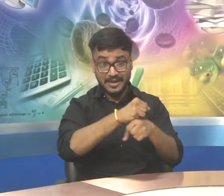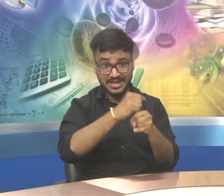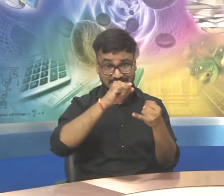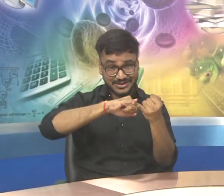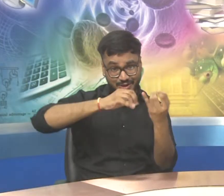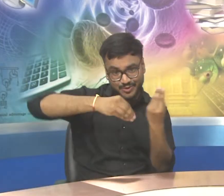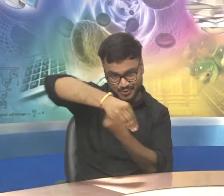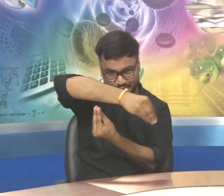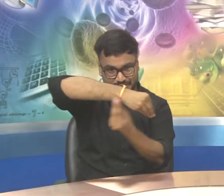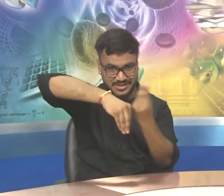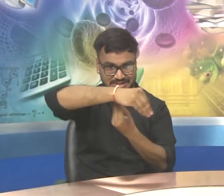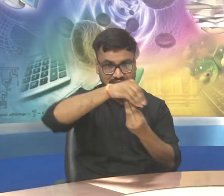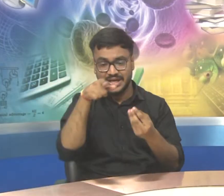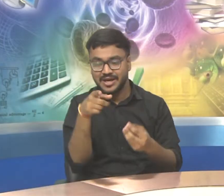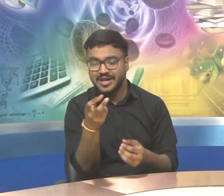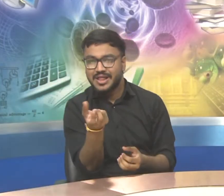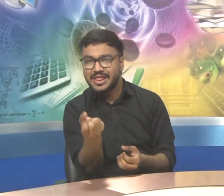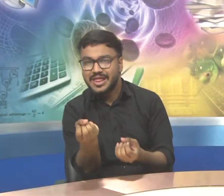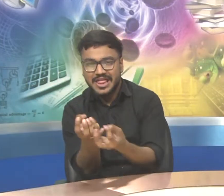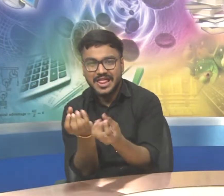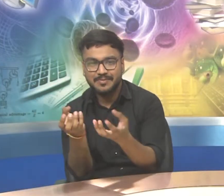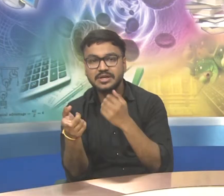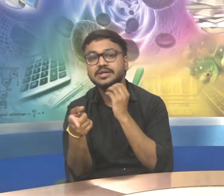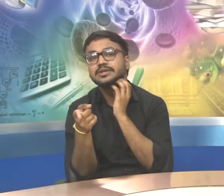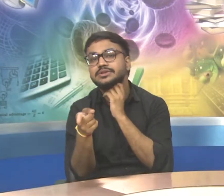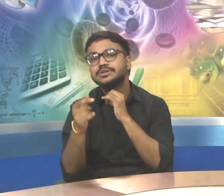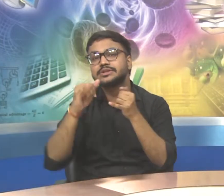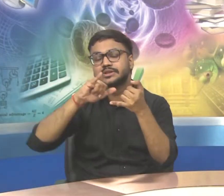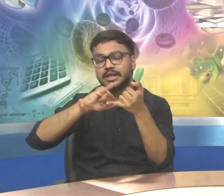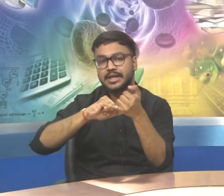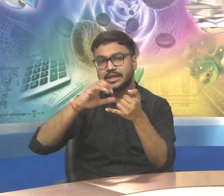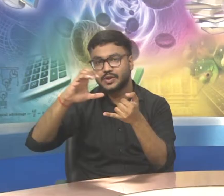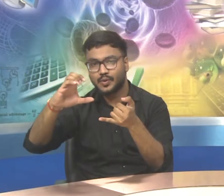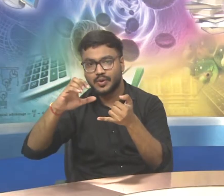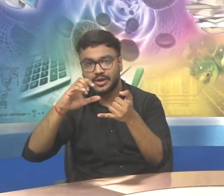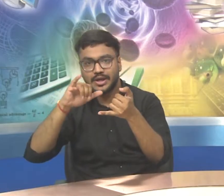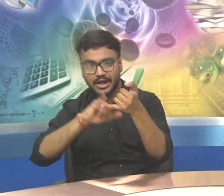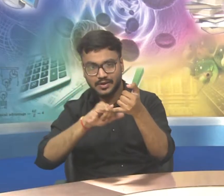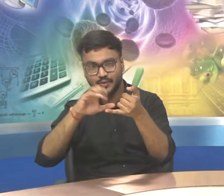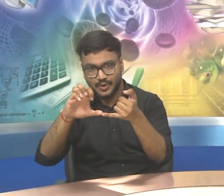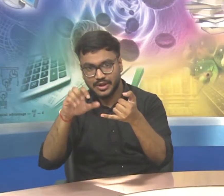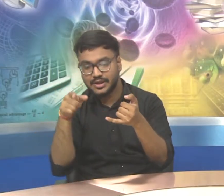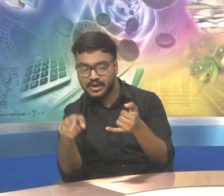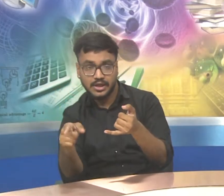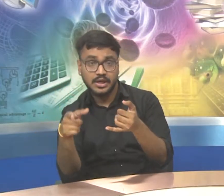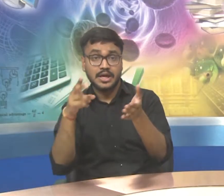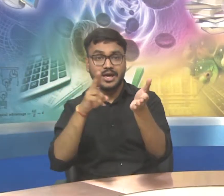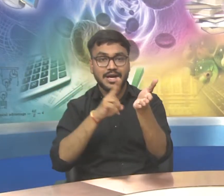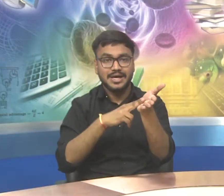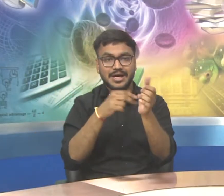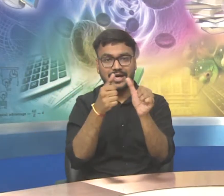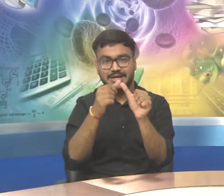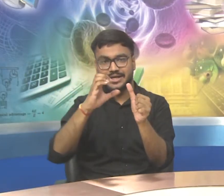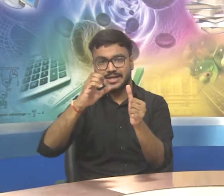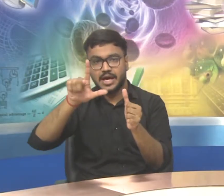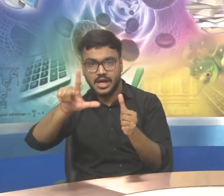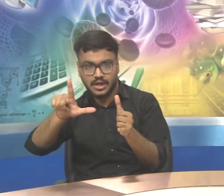Here the activity is make a solution of sodium chloride, in short we call it